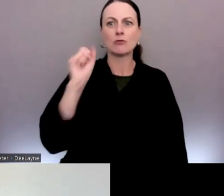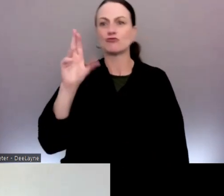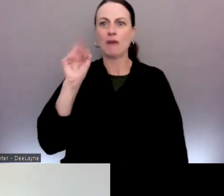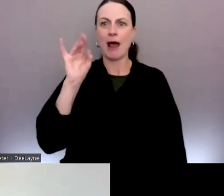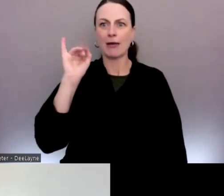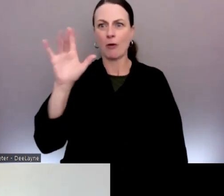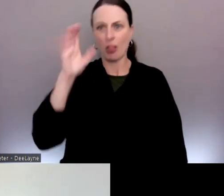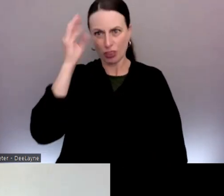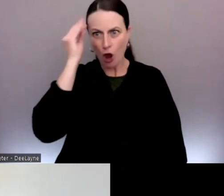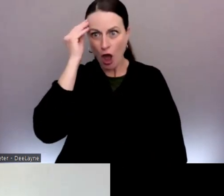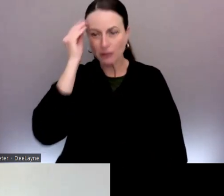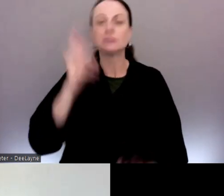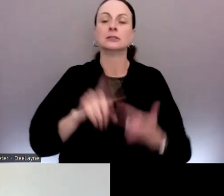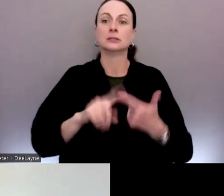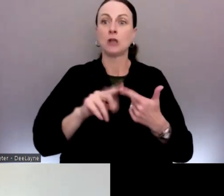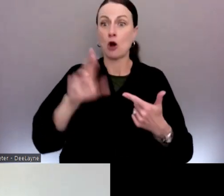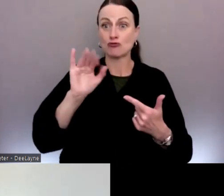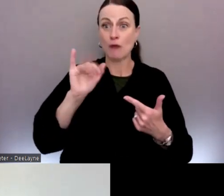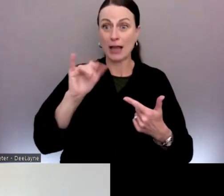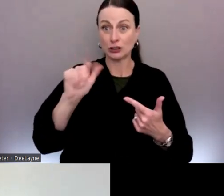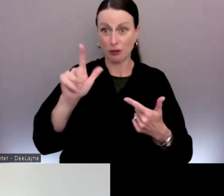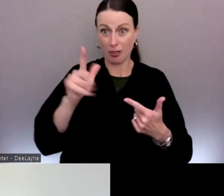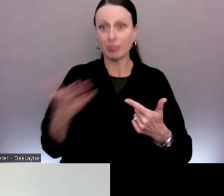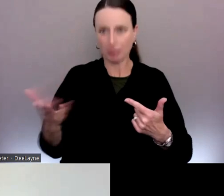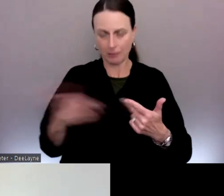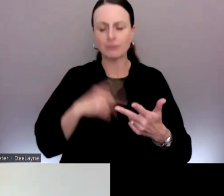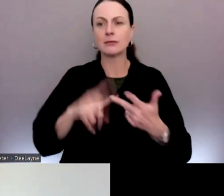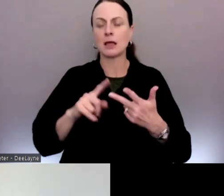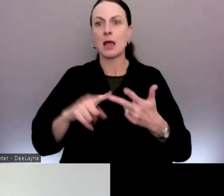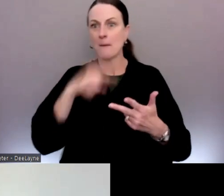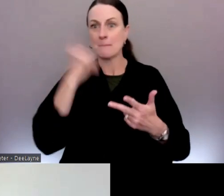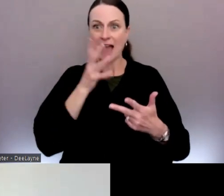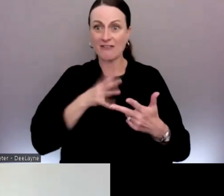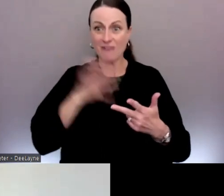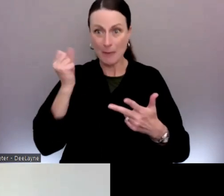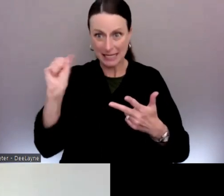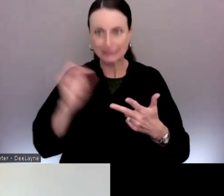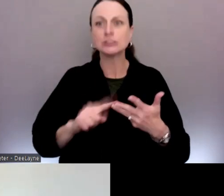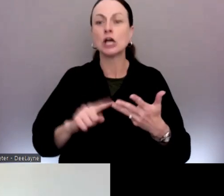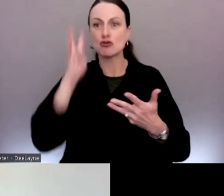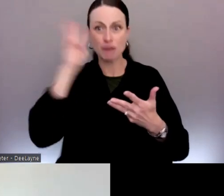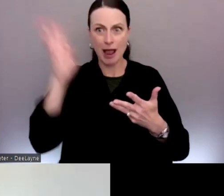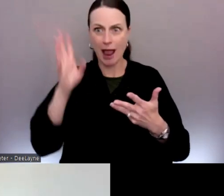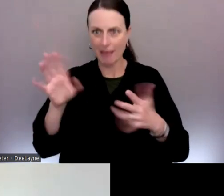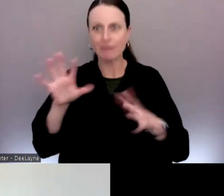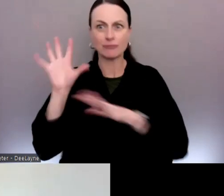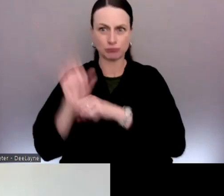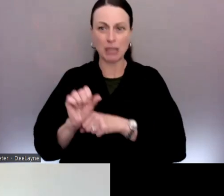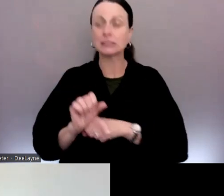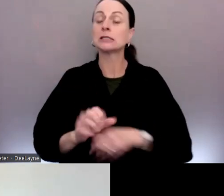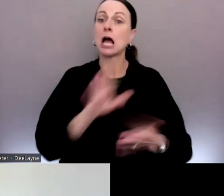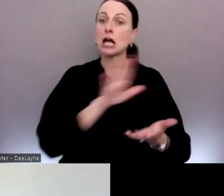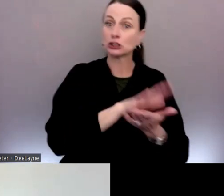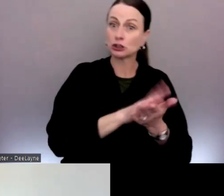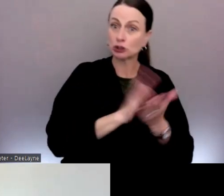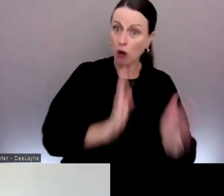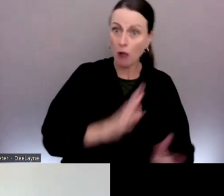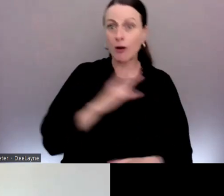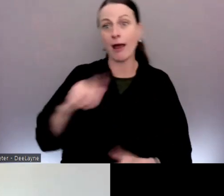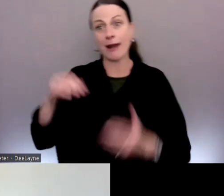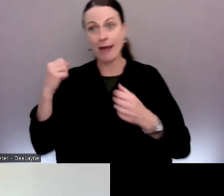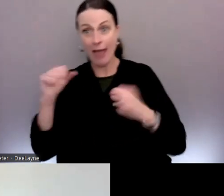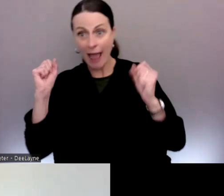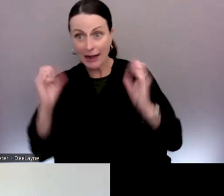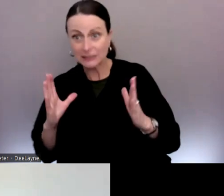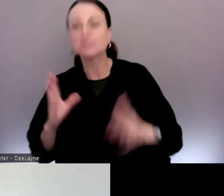social relations, Black feminist life writing, arts, and creative practice. As a scholar and activist, Dr. Hampton is especially